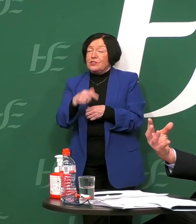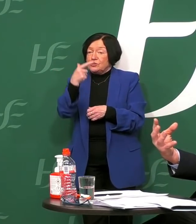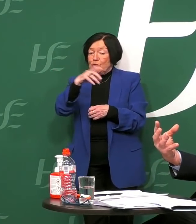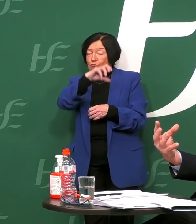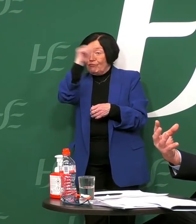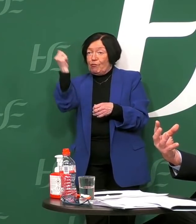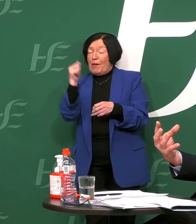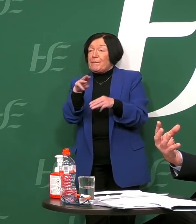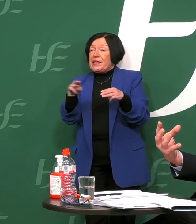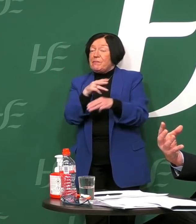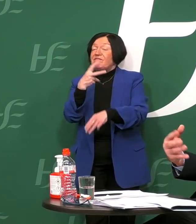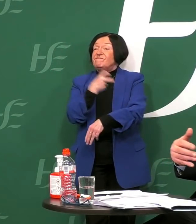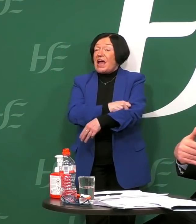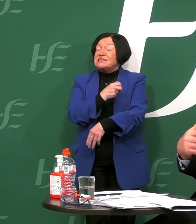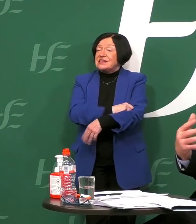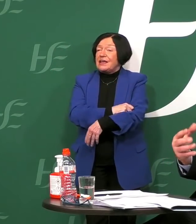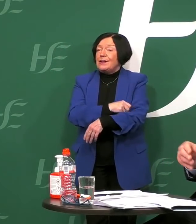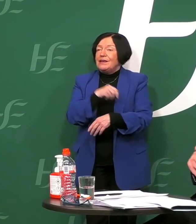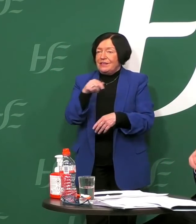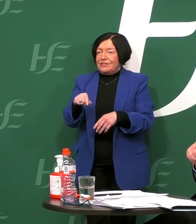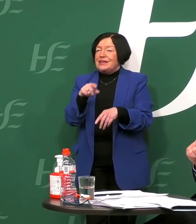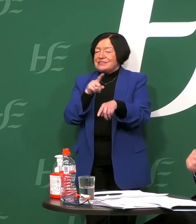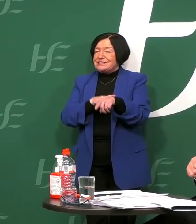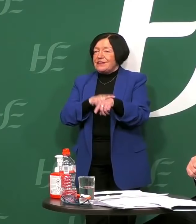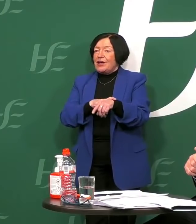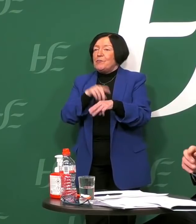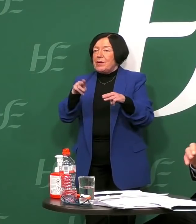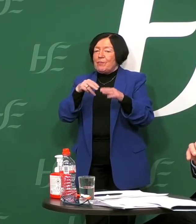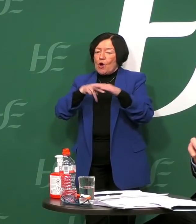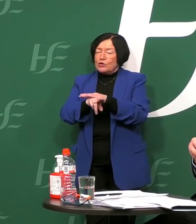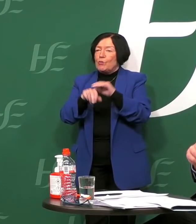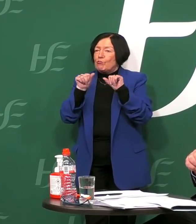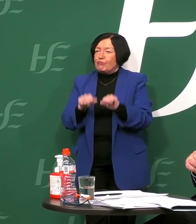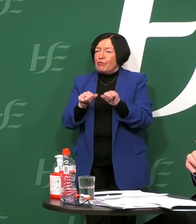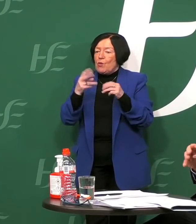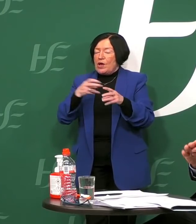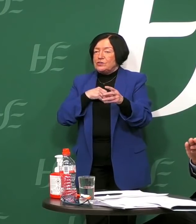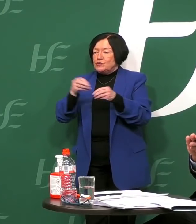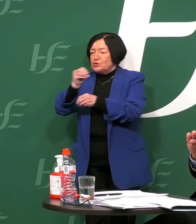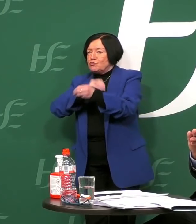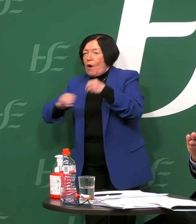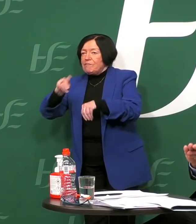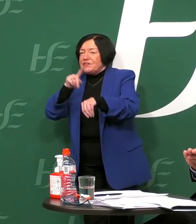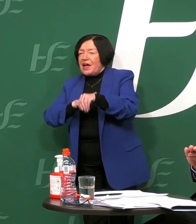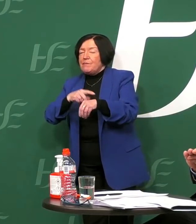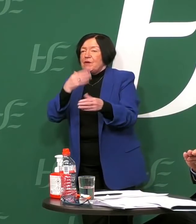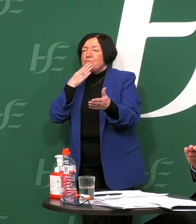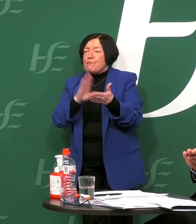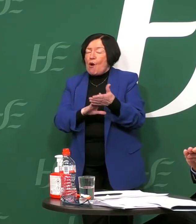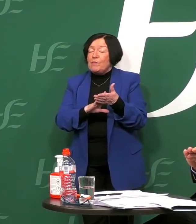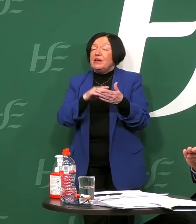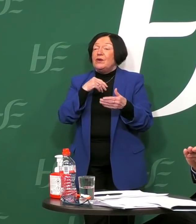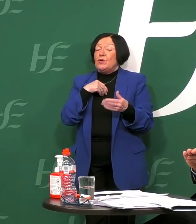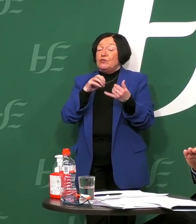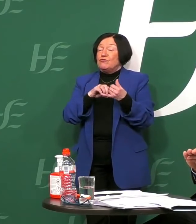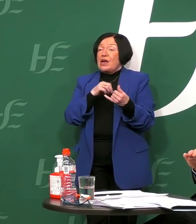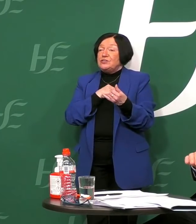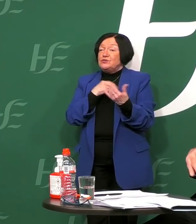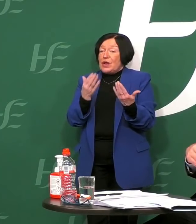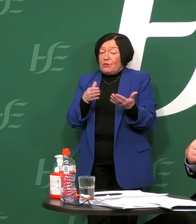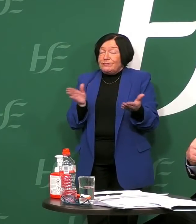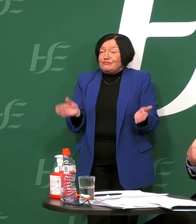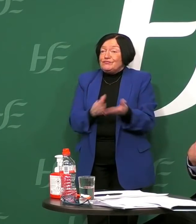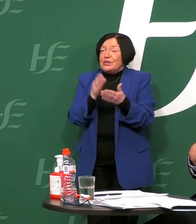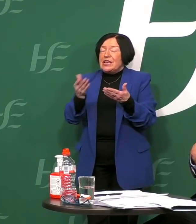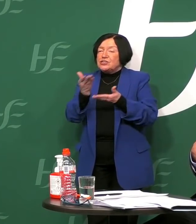dominant people vaccinating, is it is a timing thing. People are under more pressure. They're looking to swap out appointments. And what we're really trying to provoke now at the